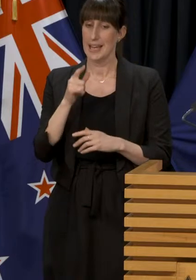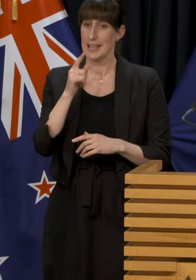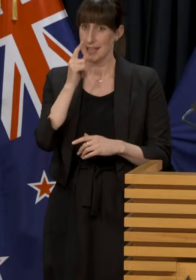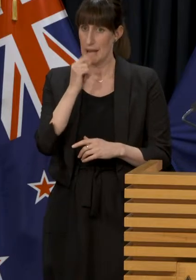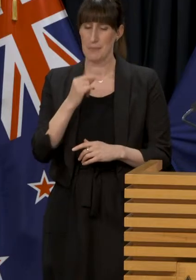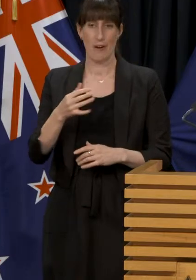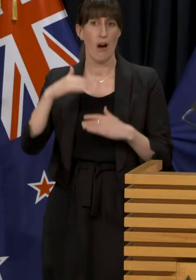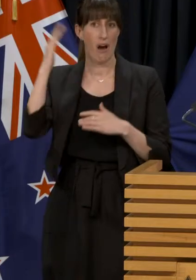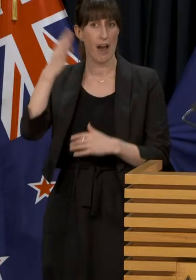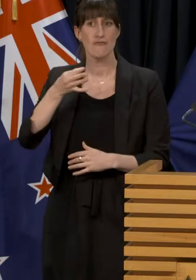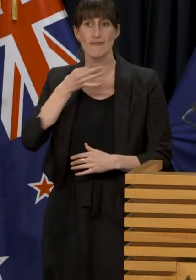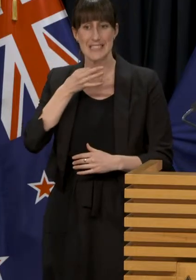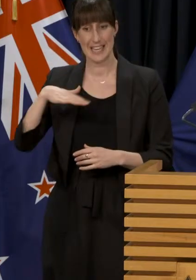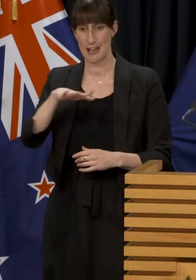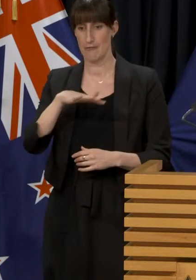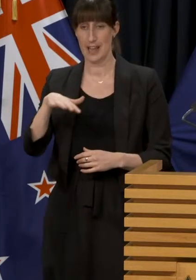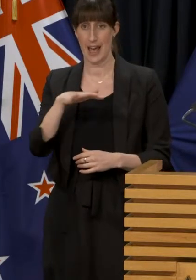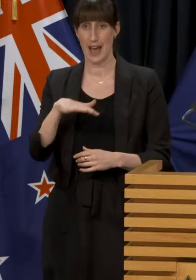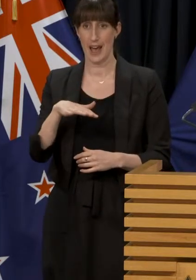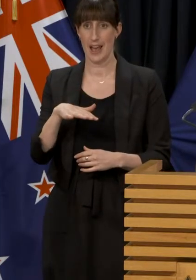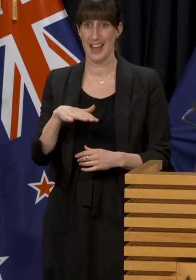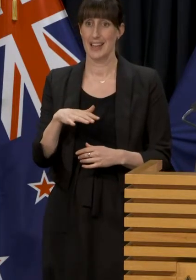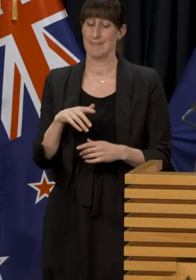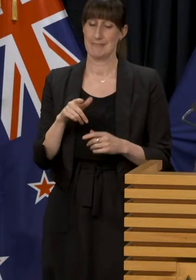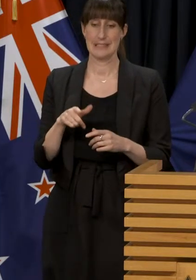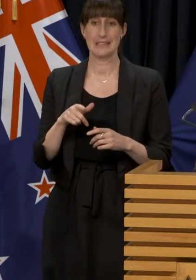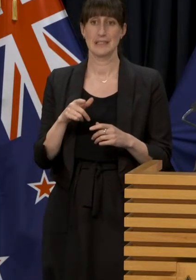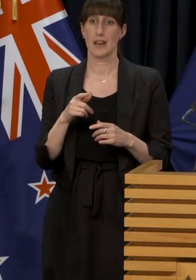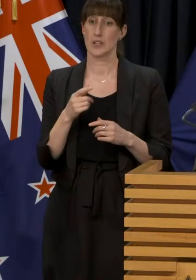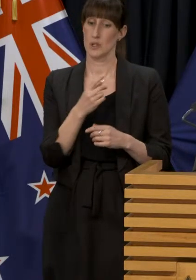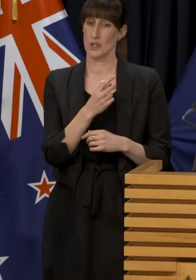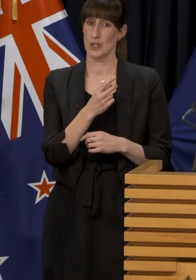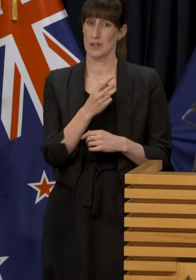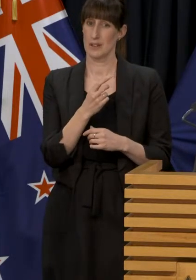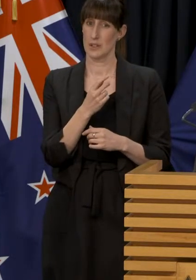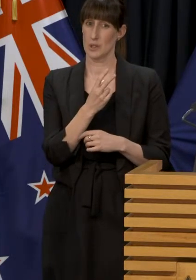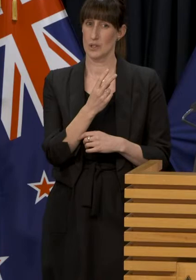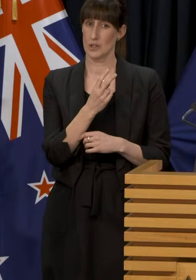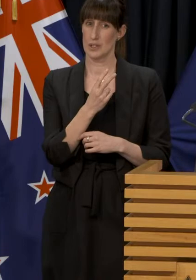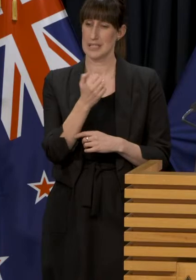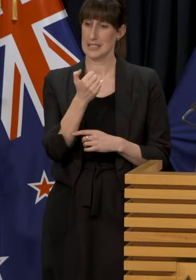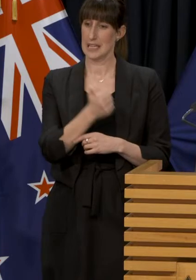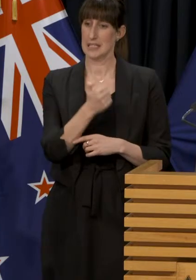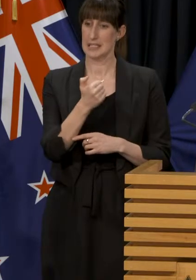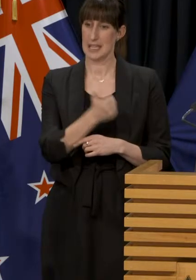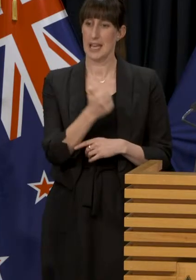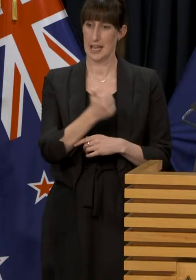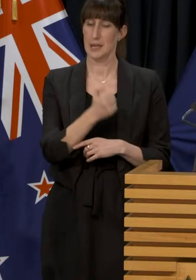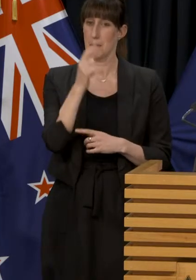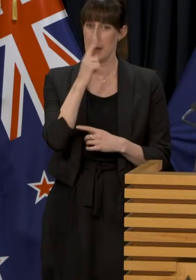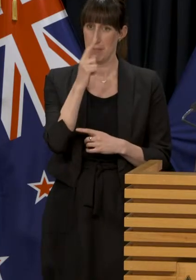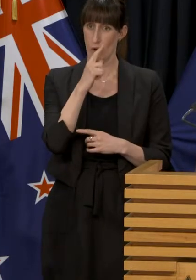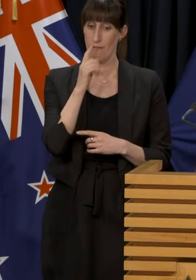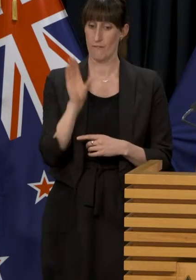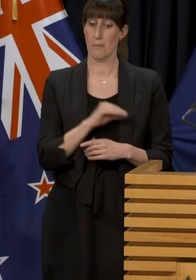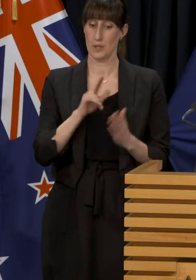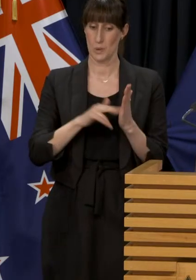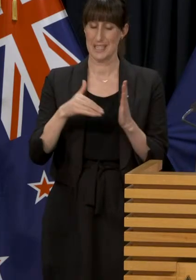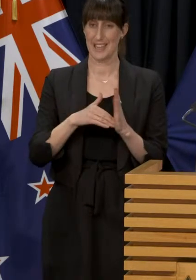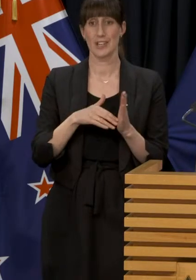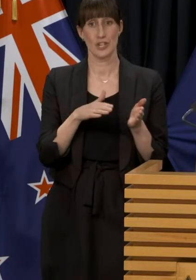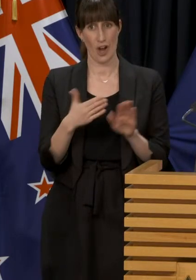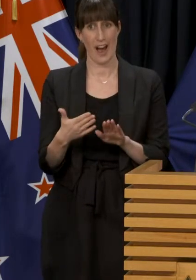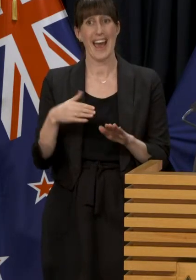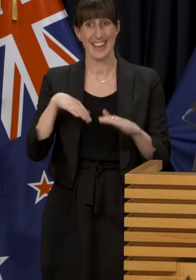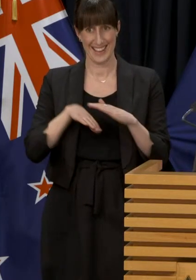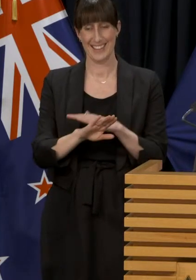22 COVID-related deaths here occurred among people who are from these settings. So I commissioned this